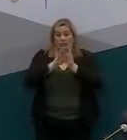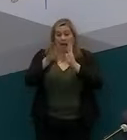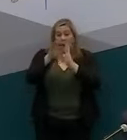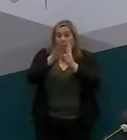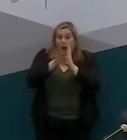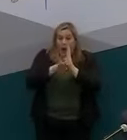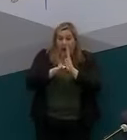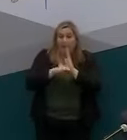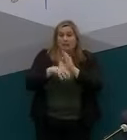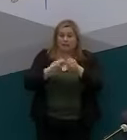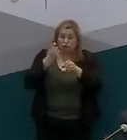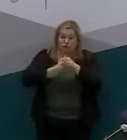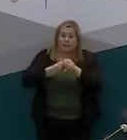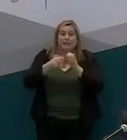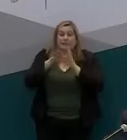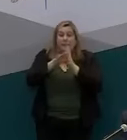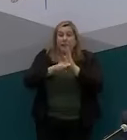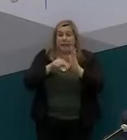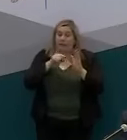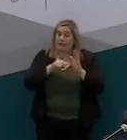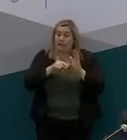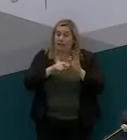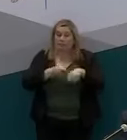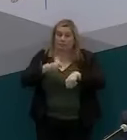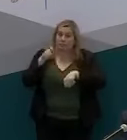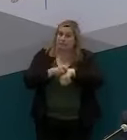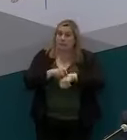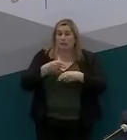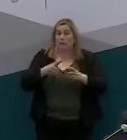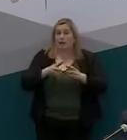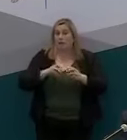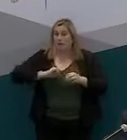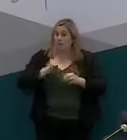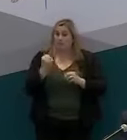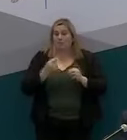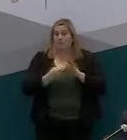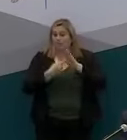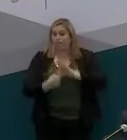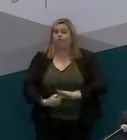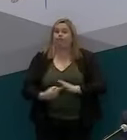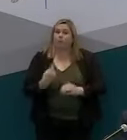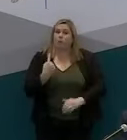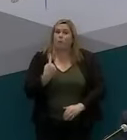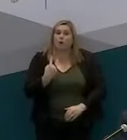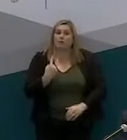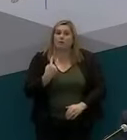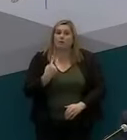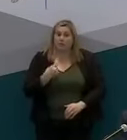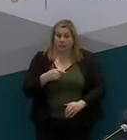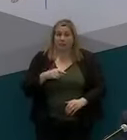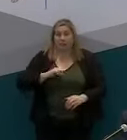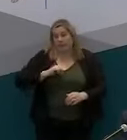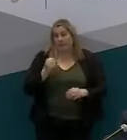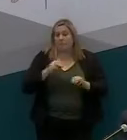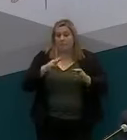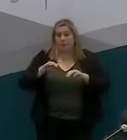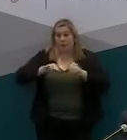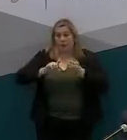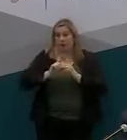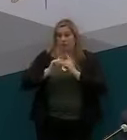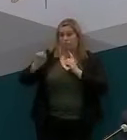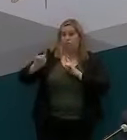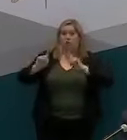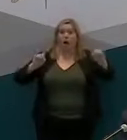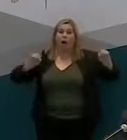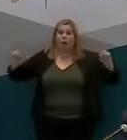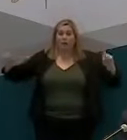a very crude way of making sure you get it below 1, and that's simply to keep people apart with really extreme measures. The challenge